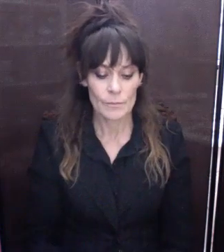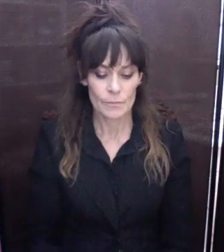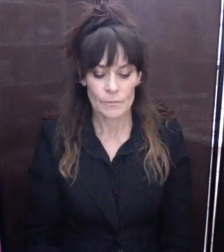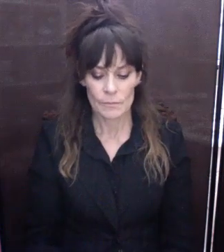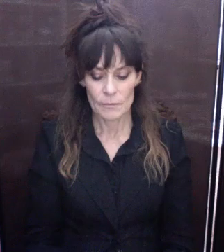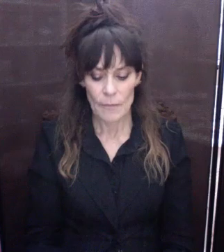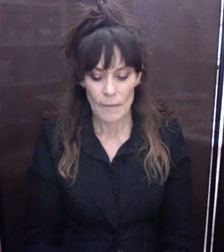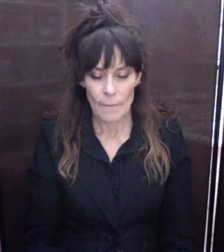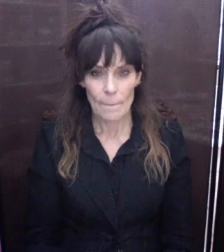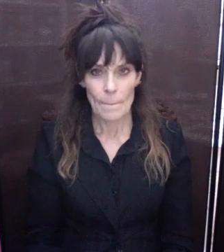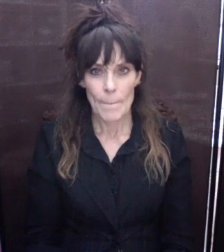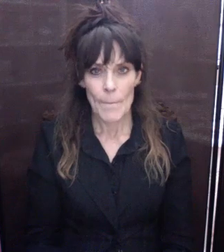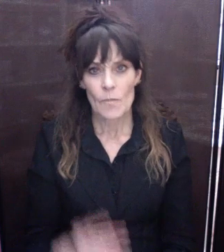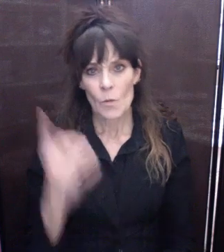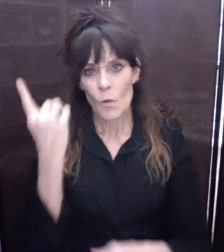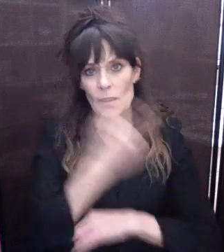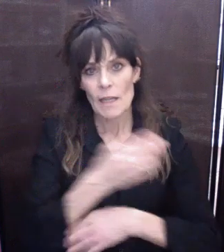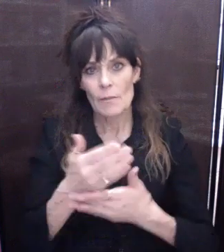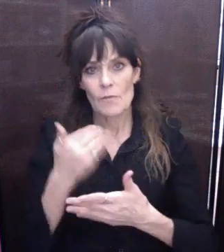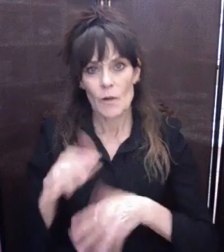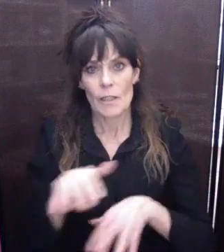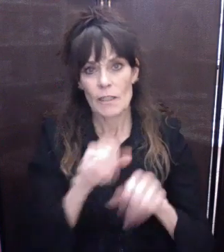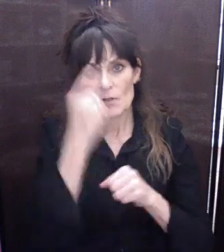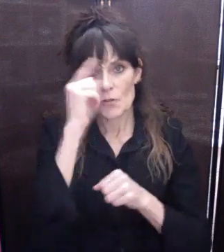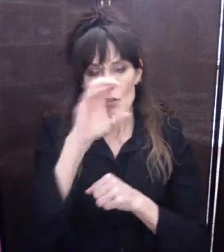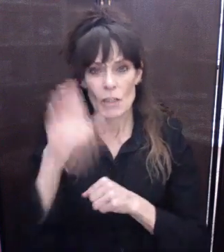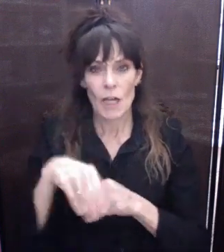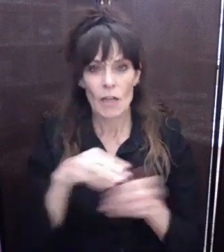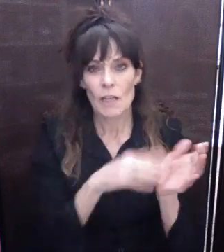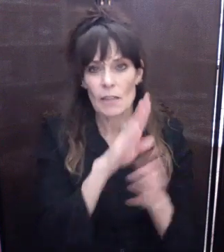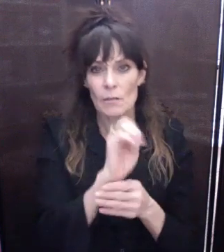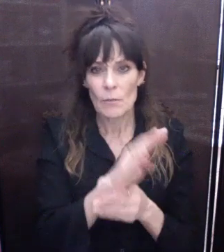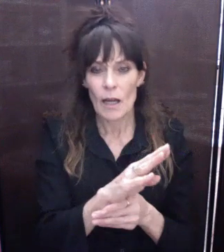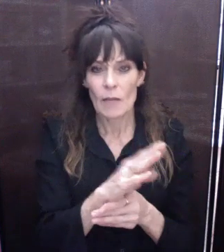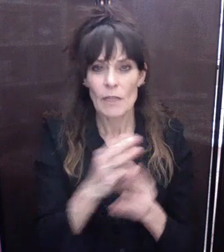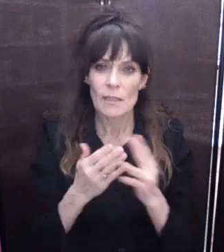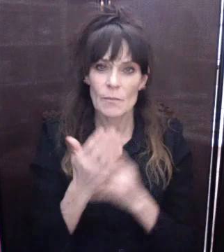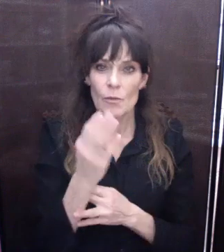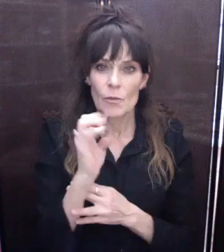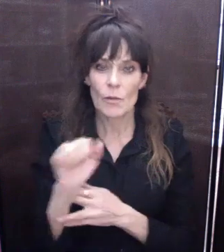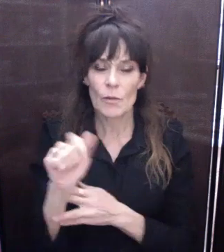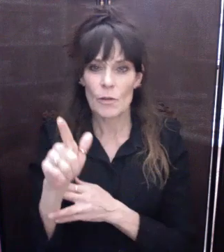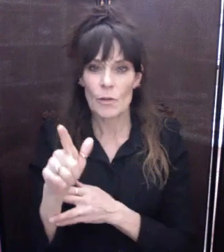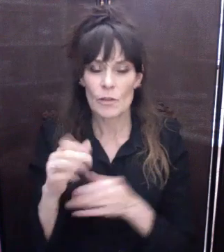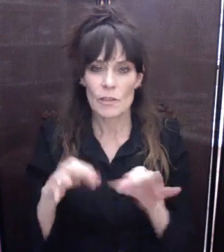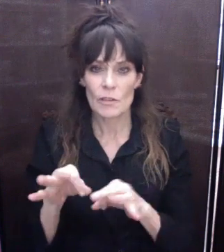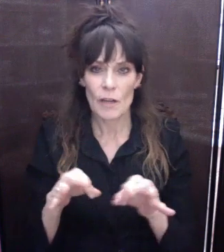the day before he leaves for Chicago, Dr. Bob takes him through what Earl describes as a